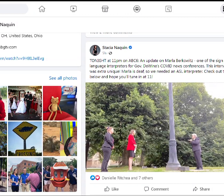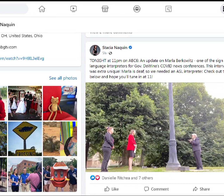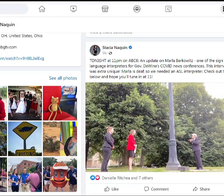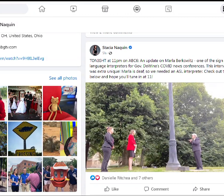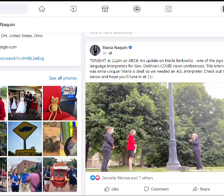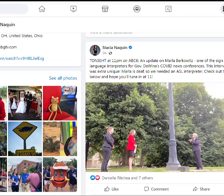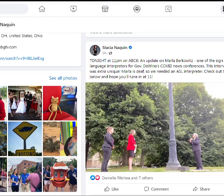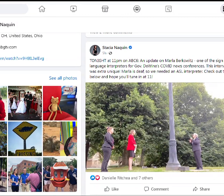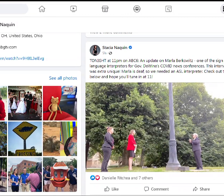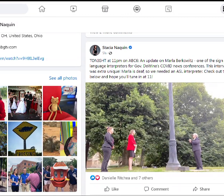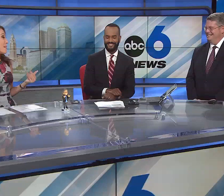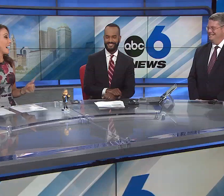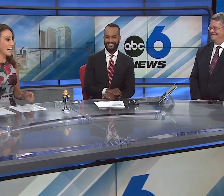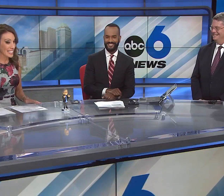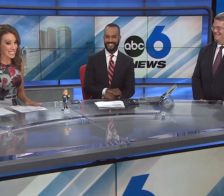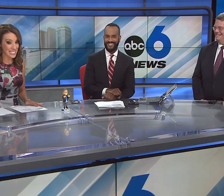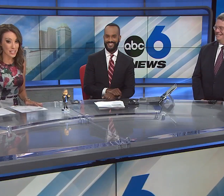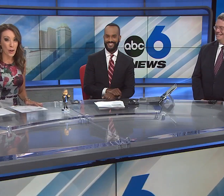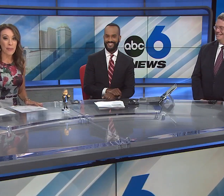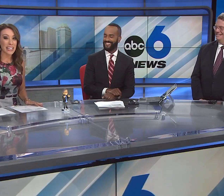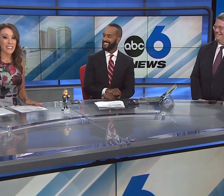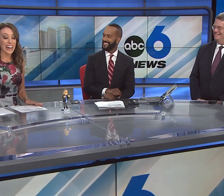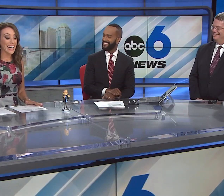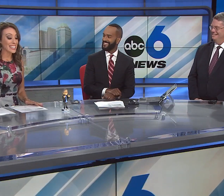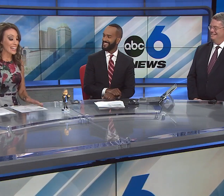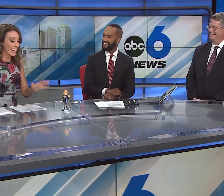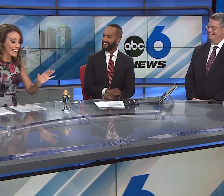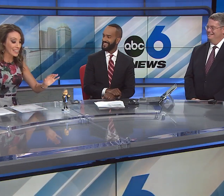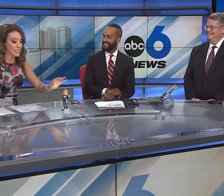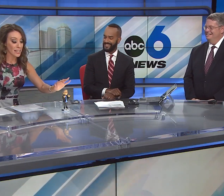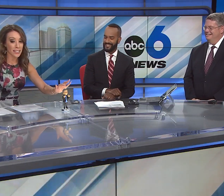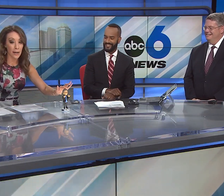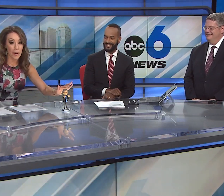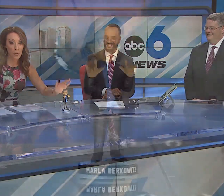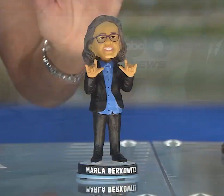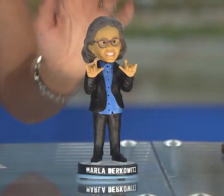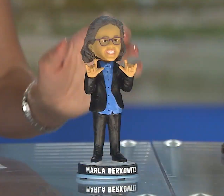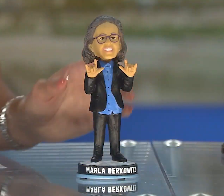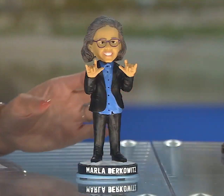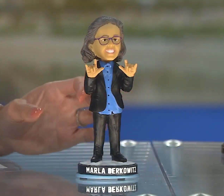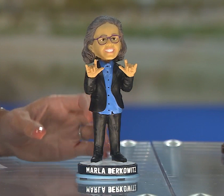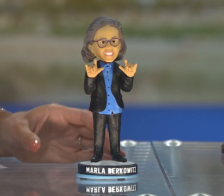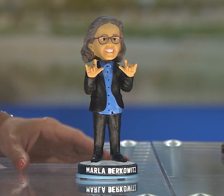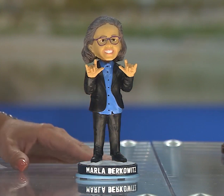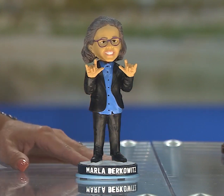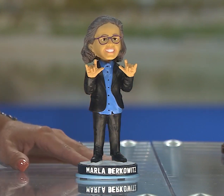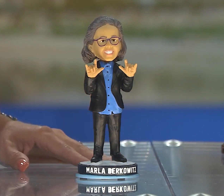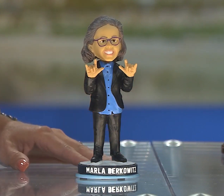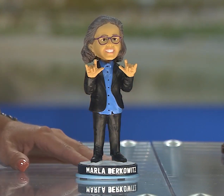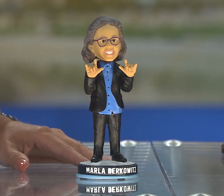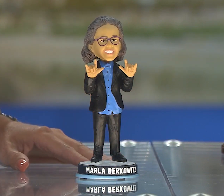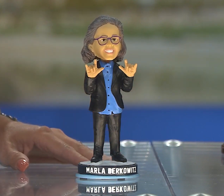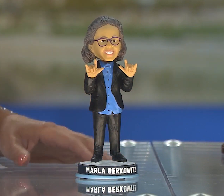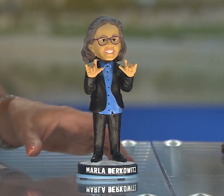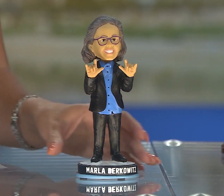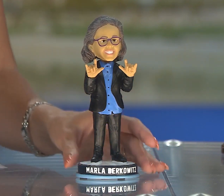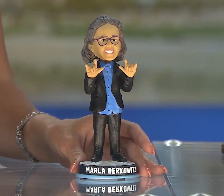meet a celebrity in my eyes in so many ways, and got my little bobblehead here. Thank you so much, Marla. And now I